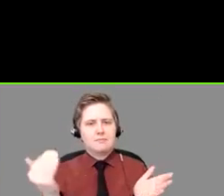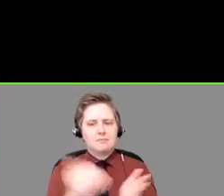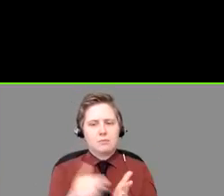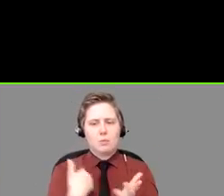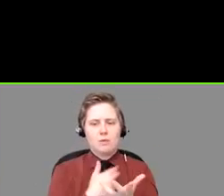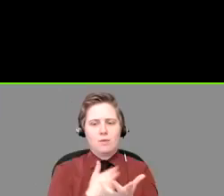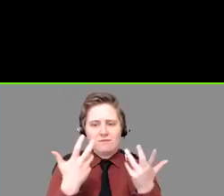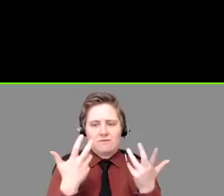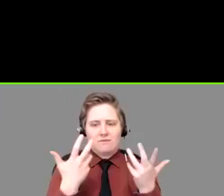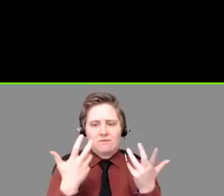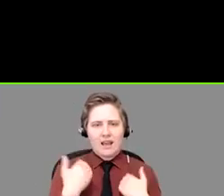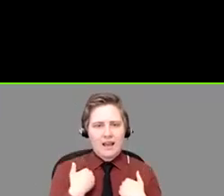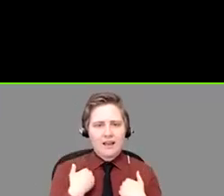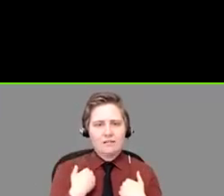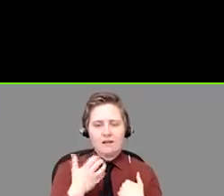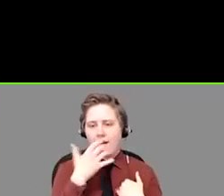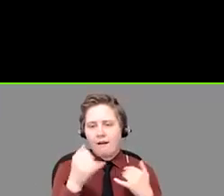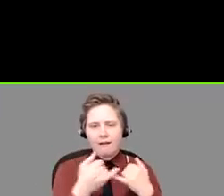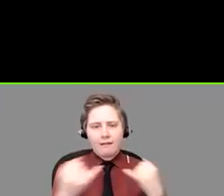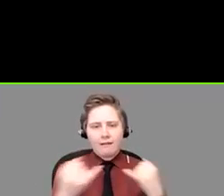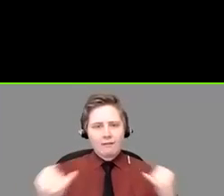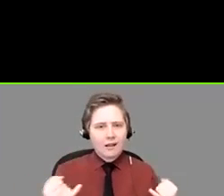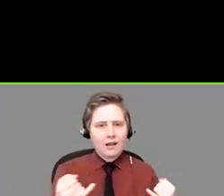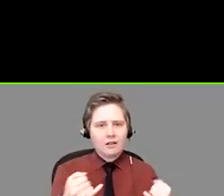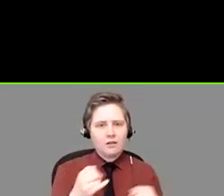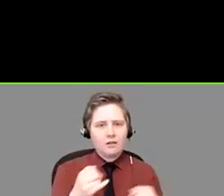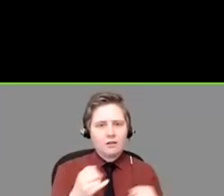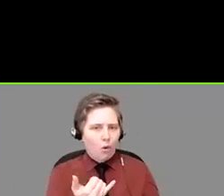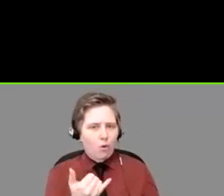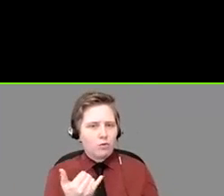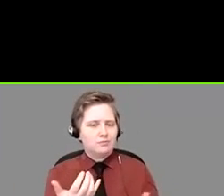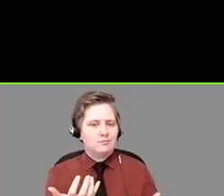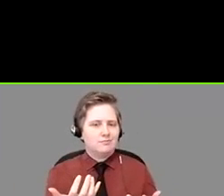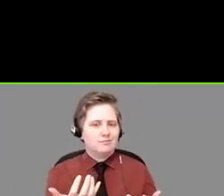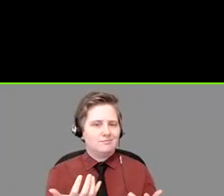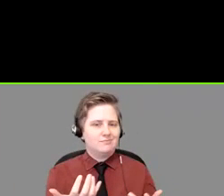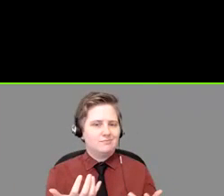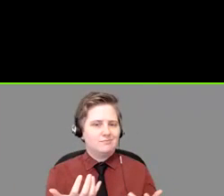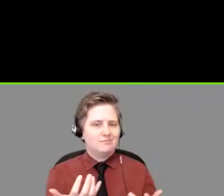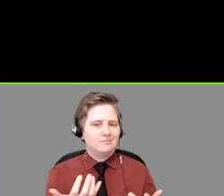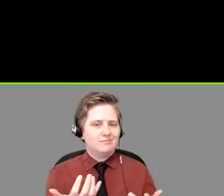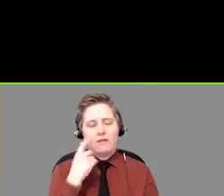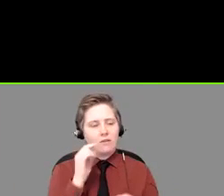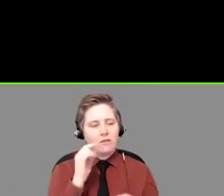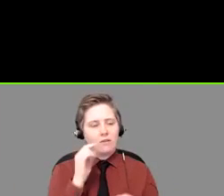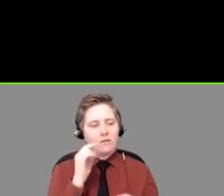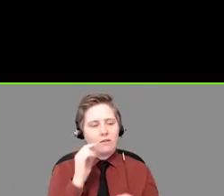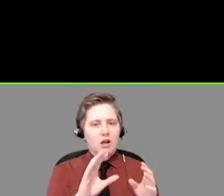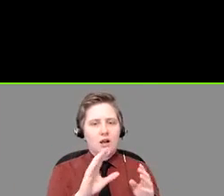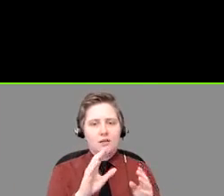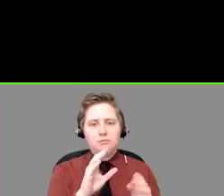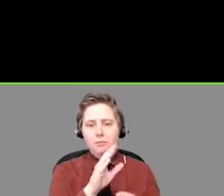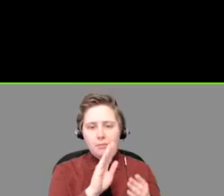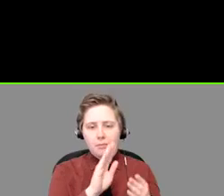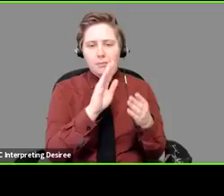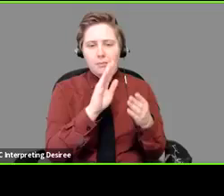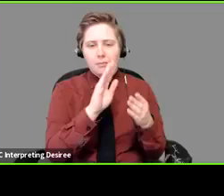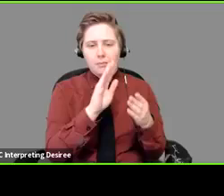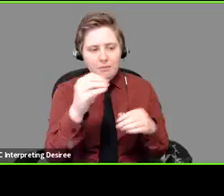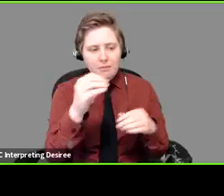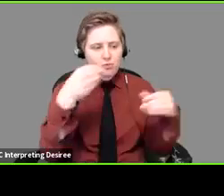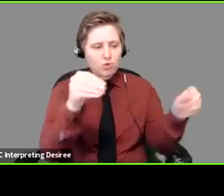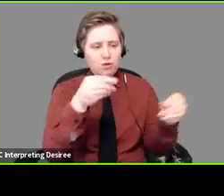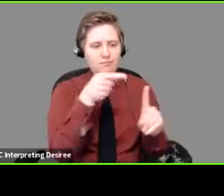our hotline being called relative to entities, stores, that may or may not